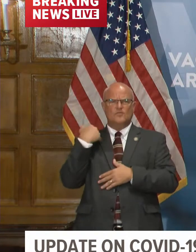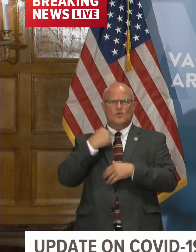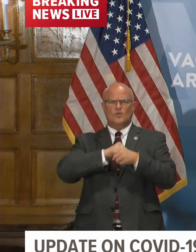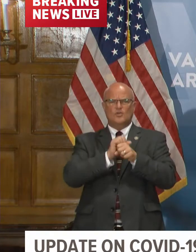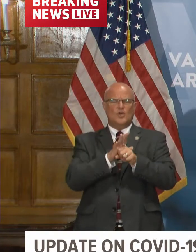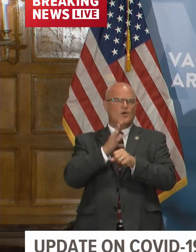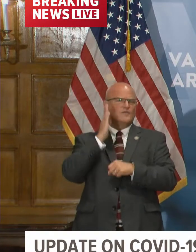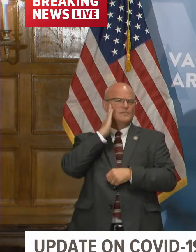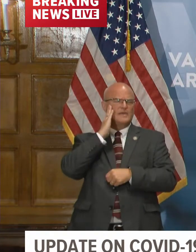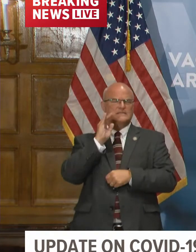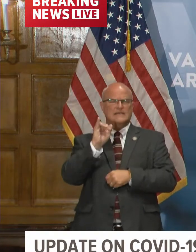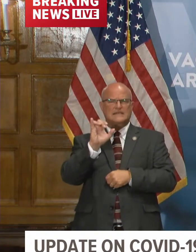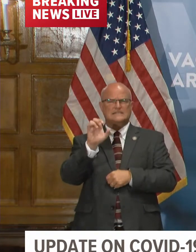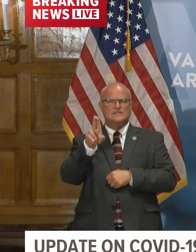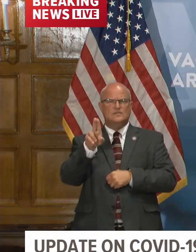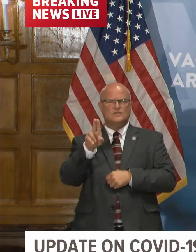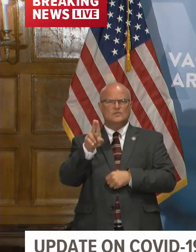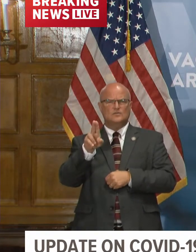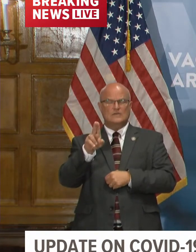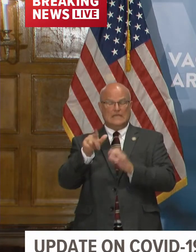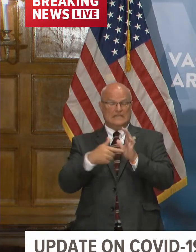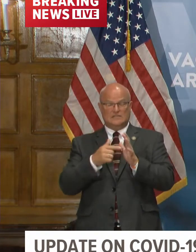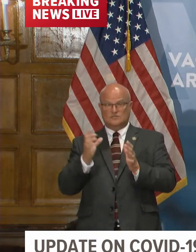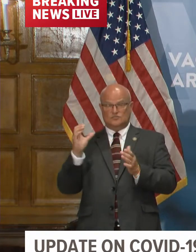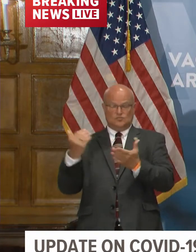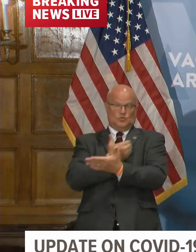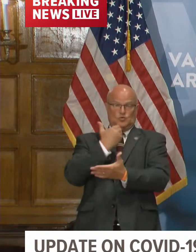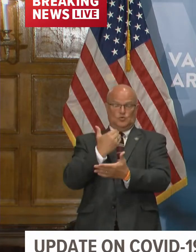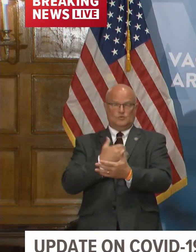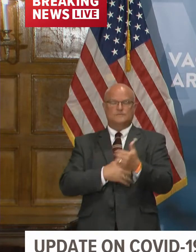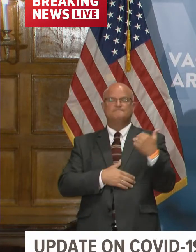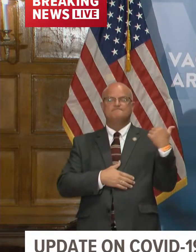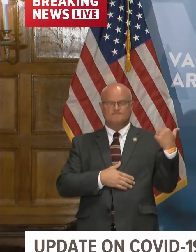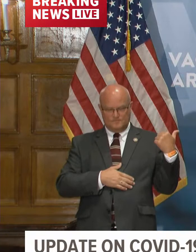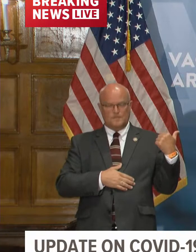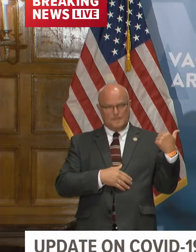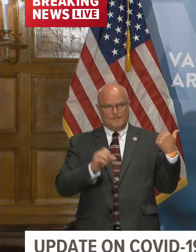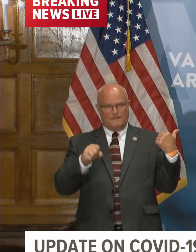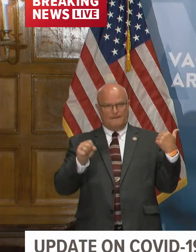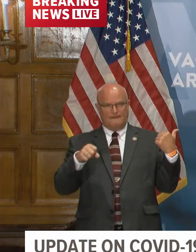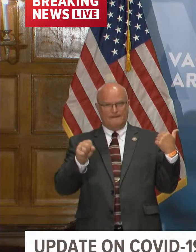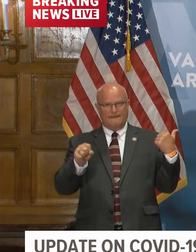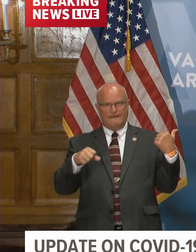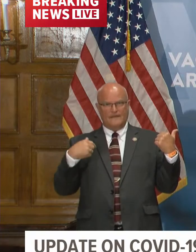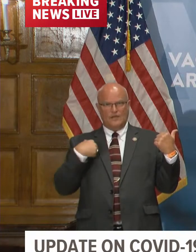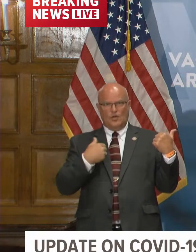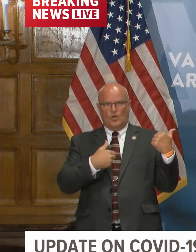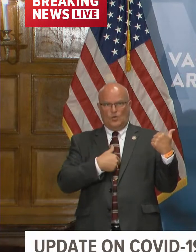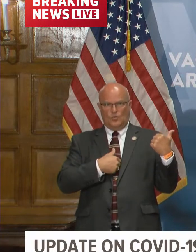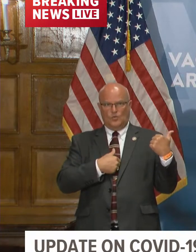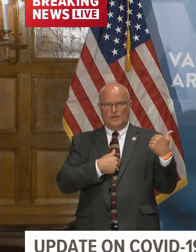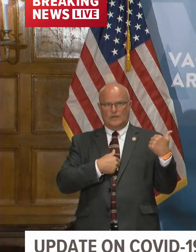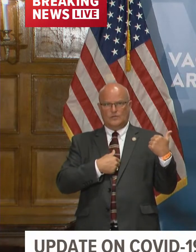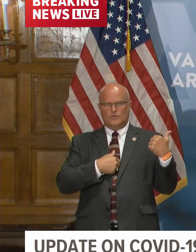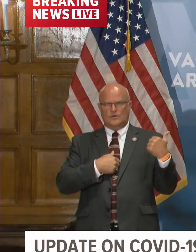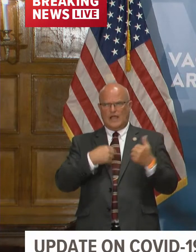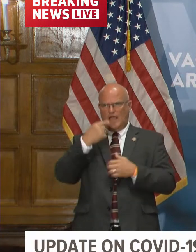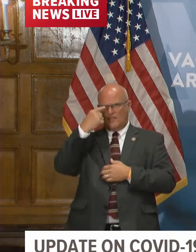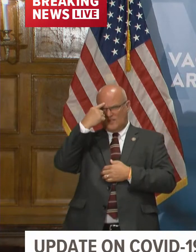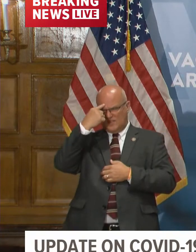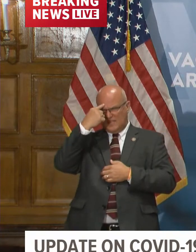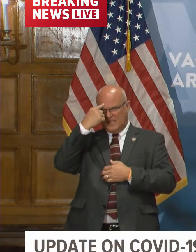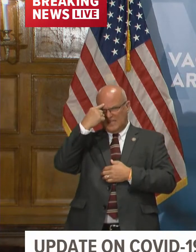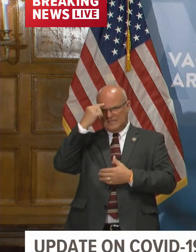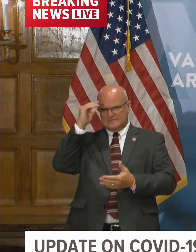COVID beds in ICU? Is this unprecedented? It is. We were down to, I believe